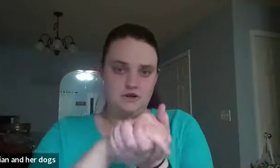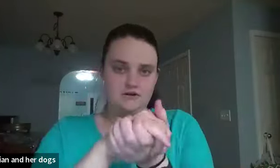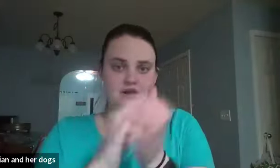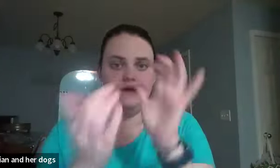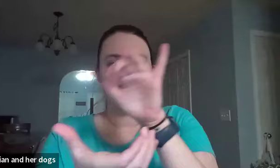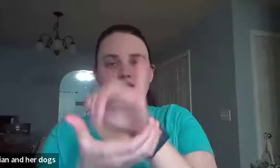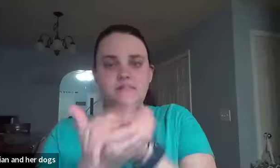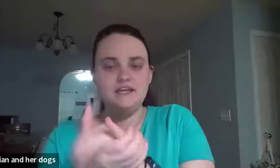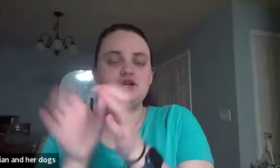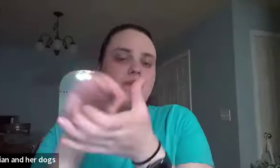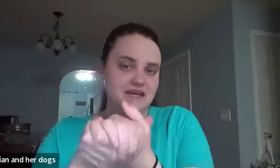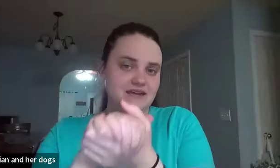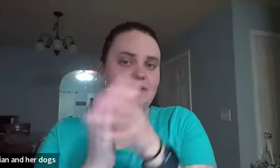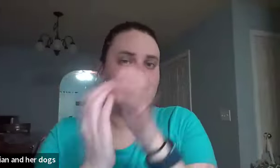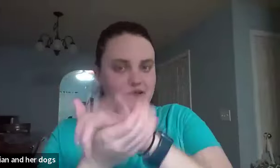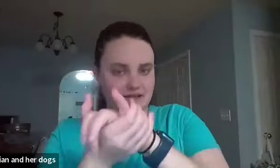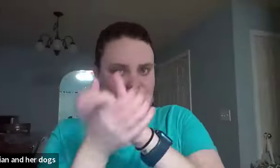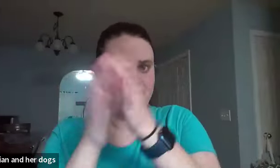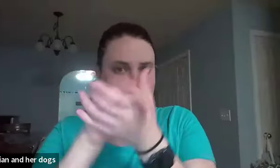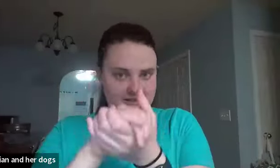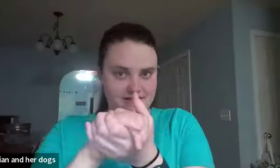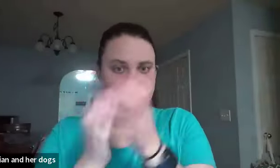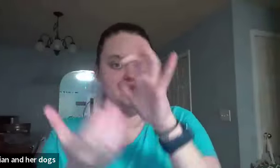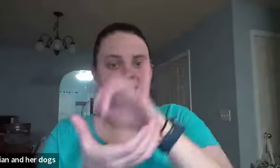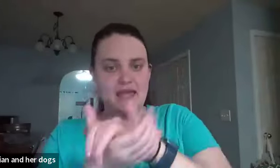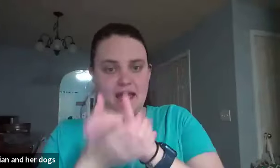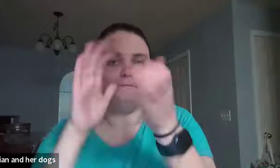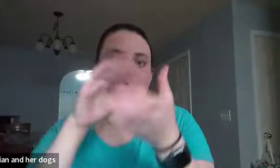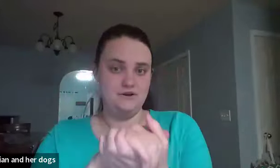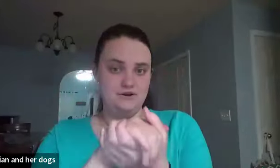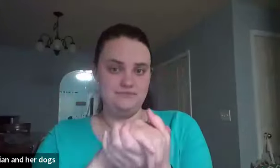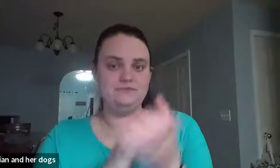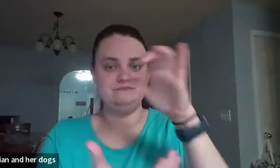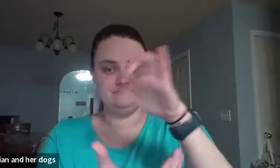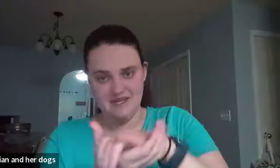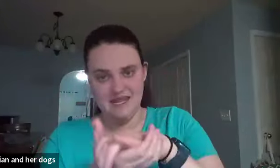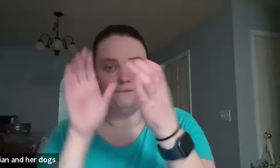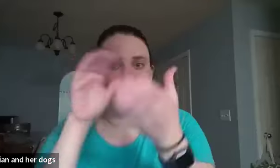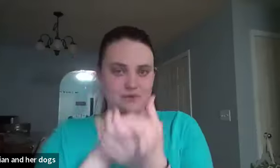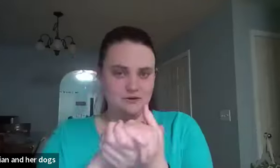hamburger. Like you're making the meat patties. Hamburger. Hamburger.